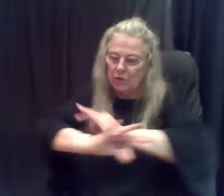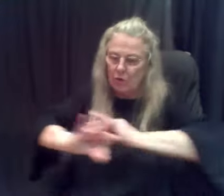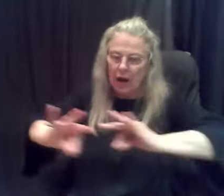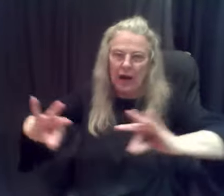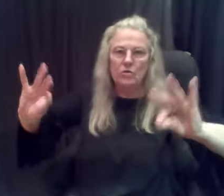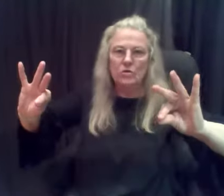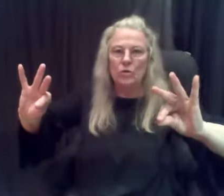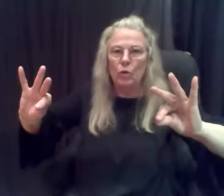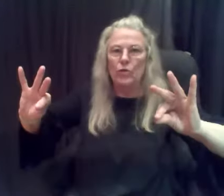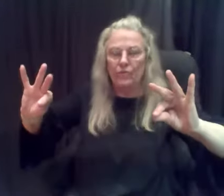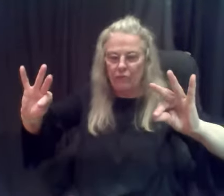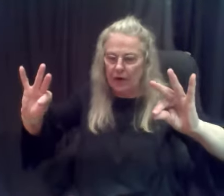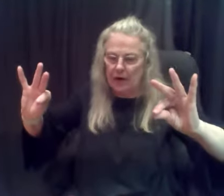I use the word free here.